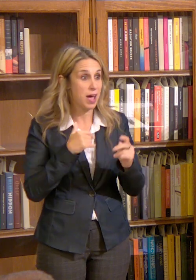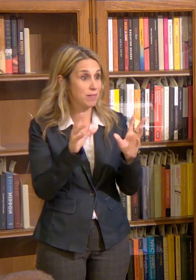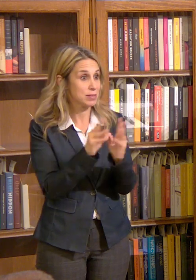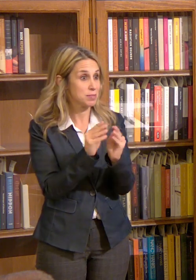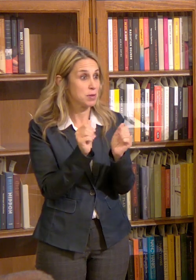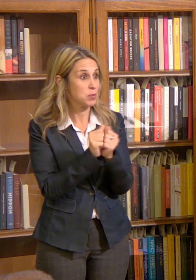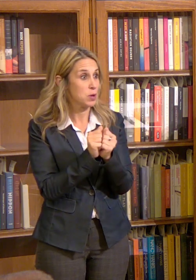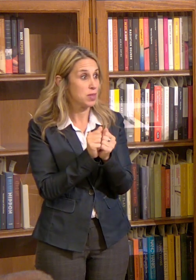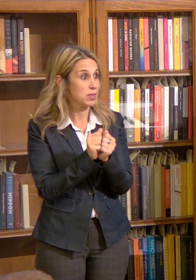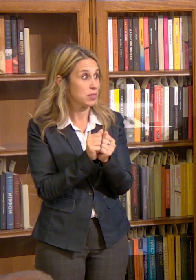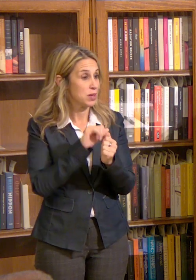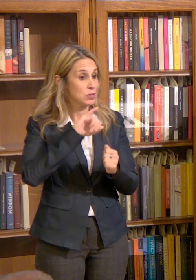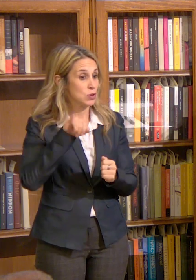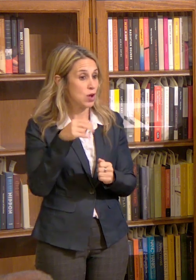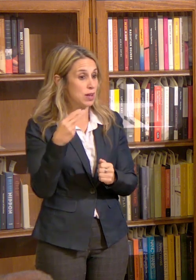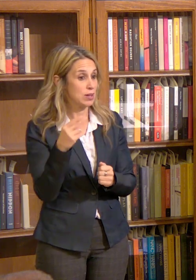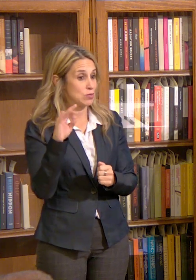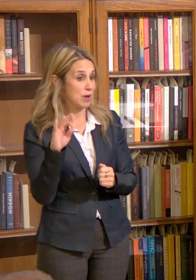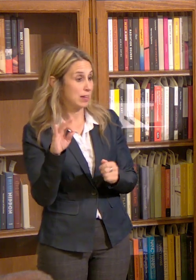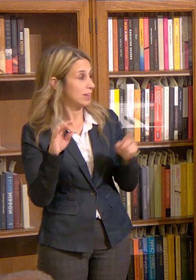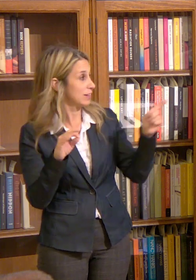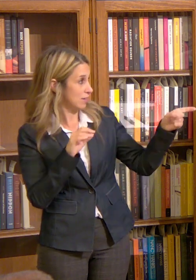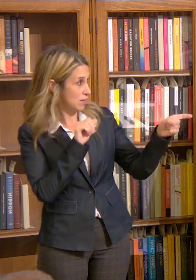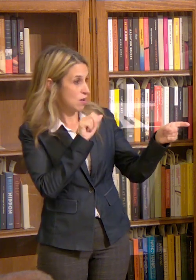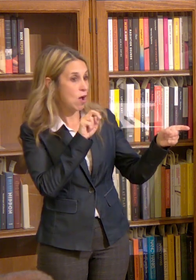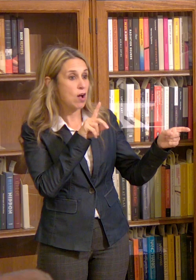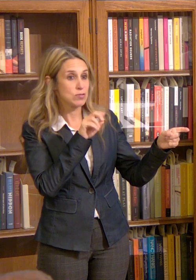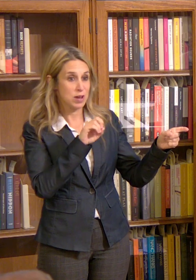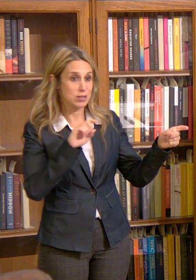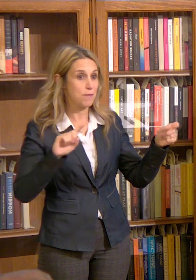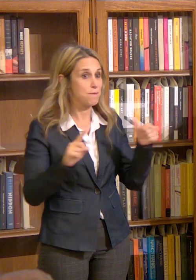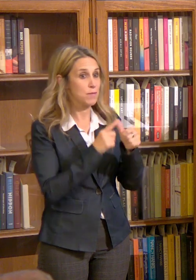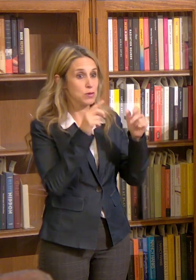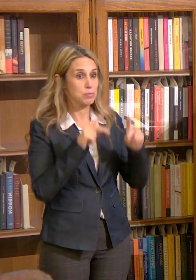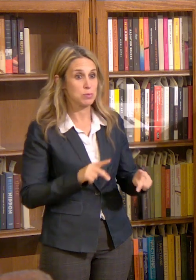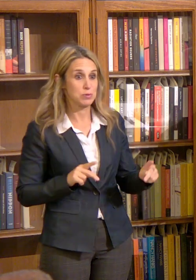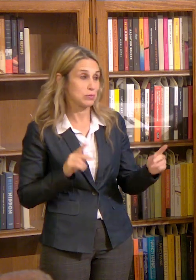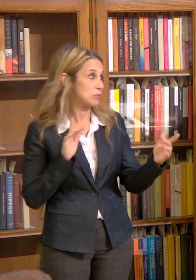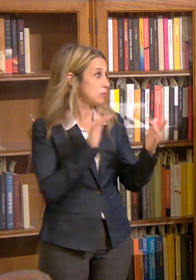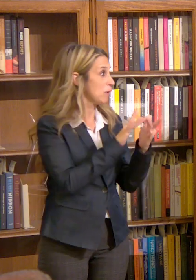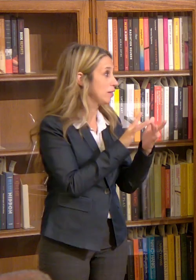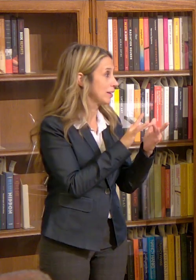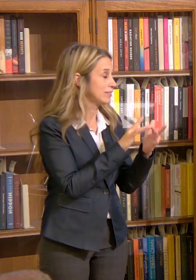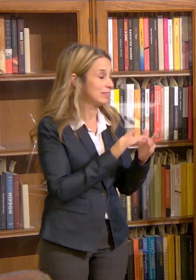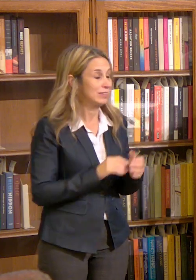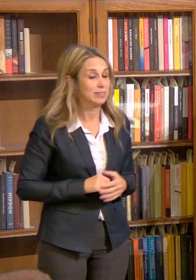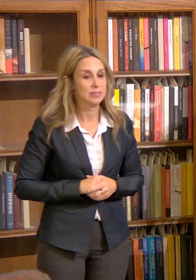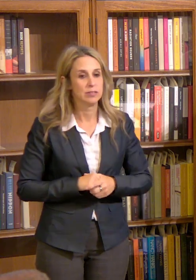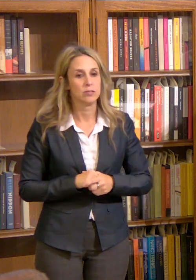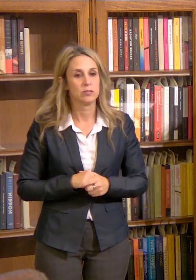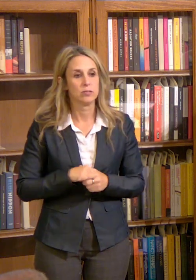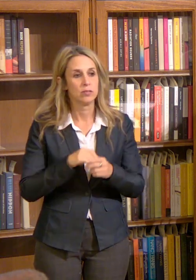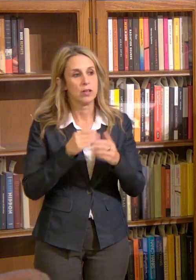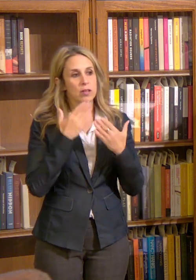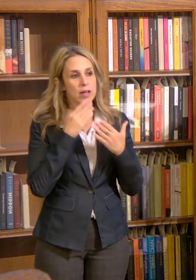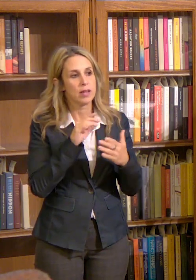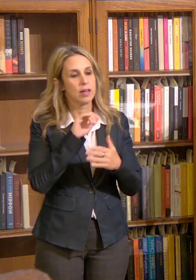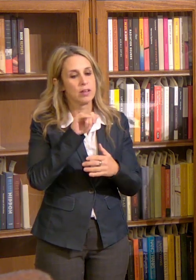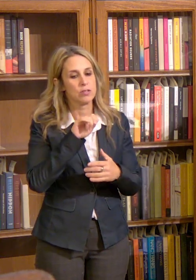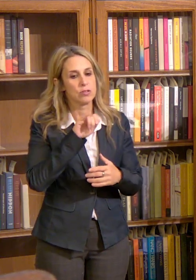John H Frank Andre Van's the one you call first I want to thank Dr Jim